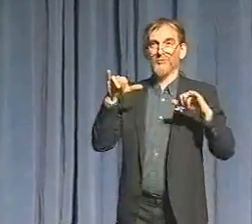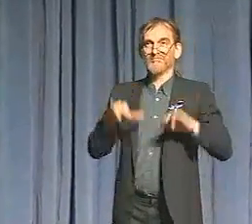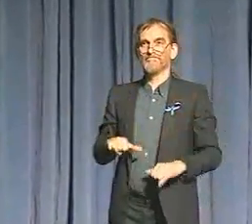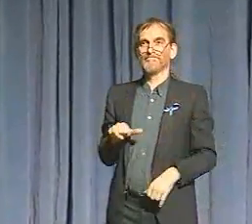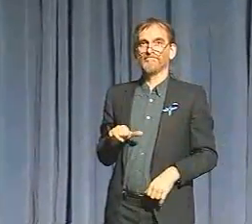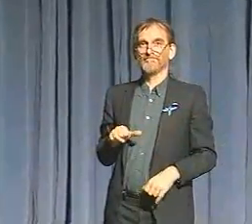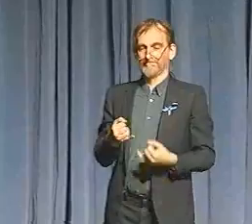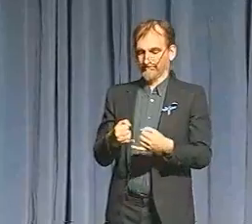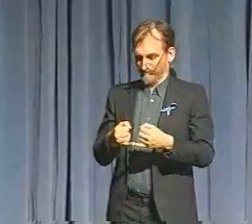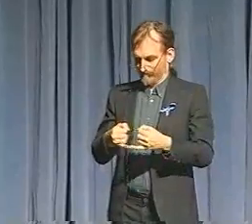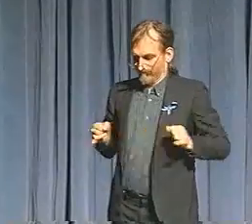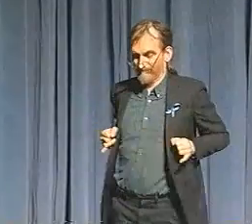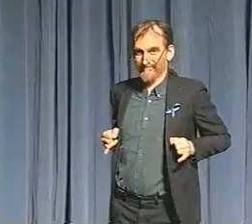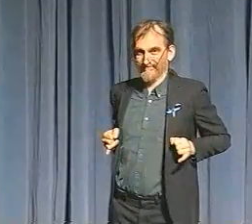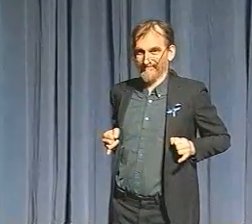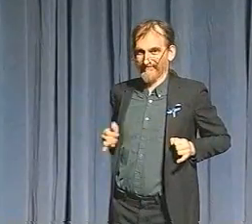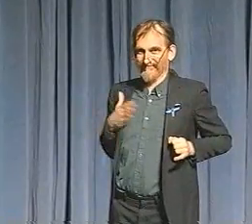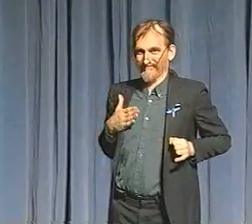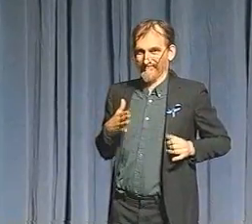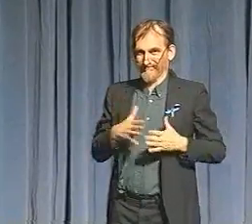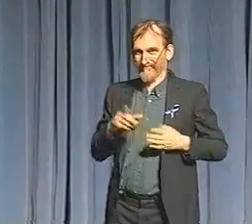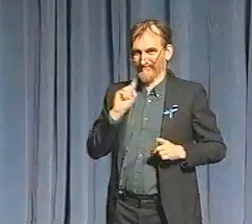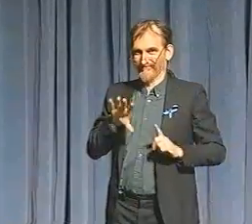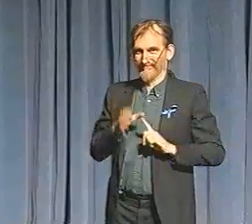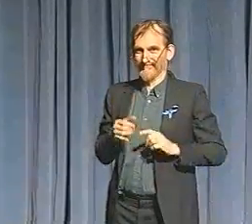people communicating. But